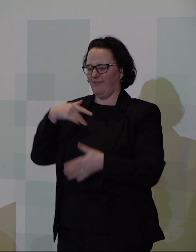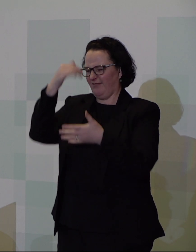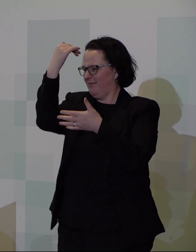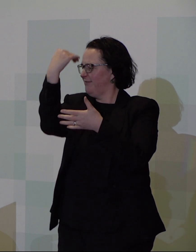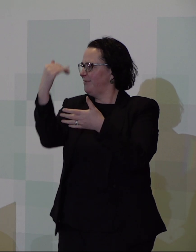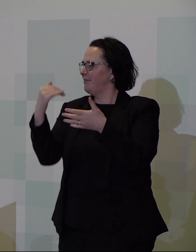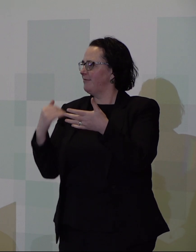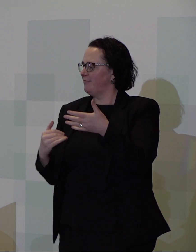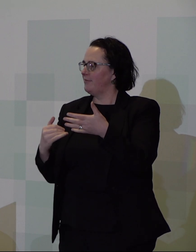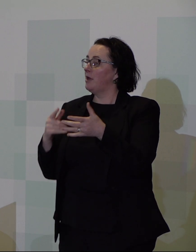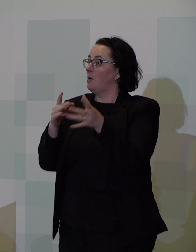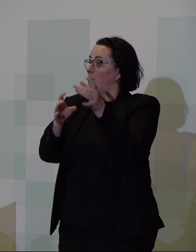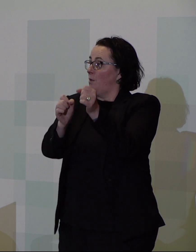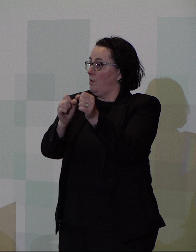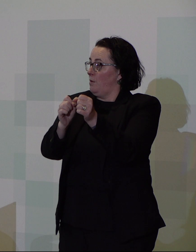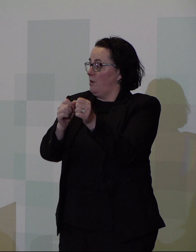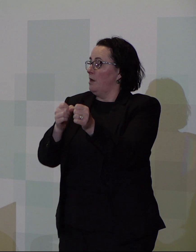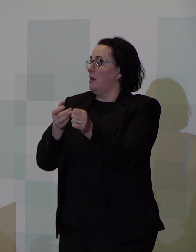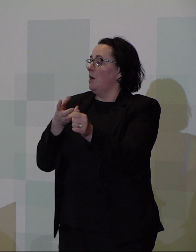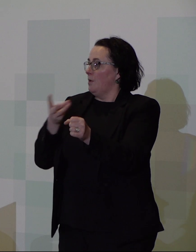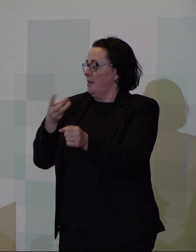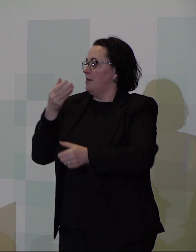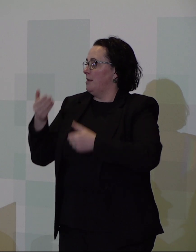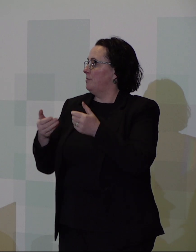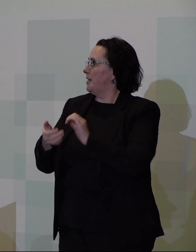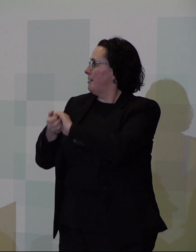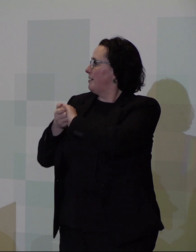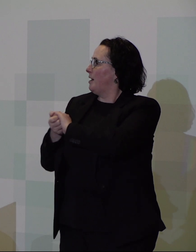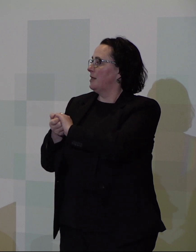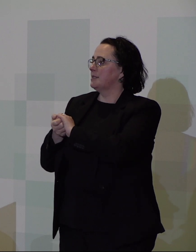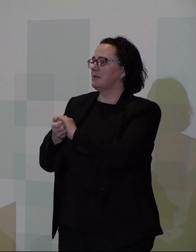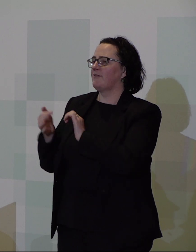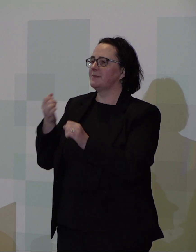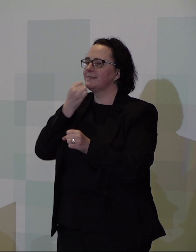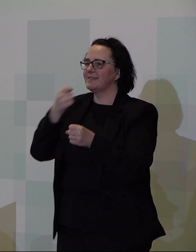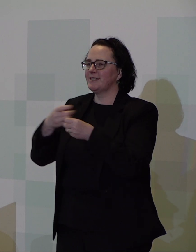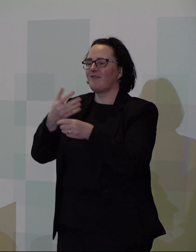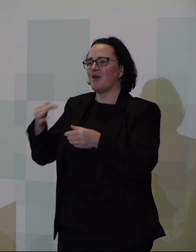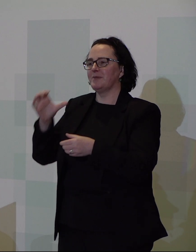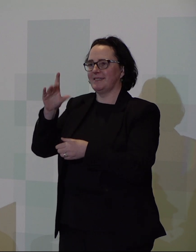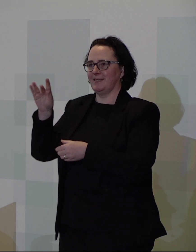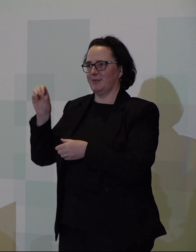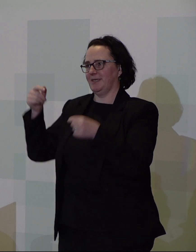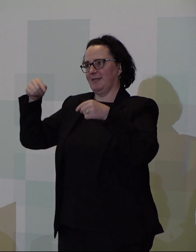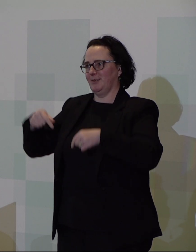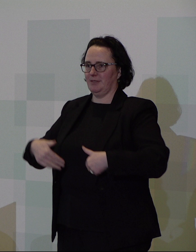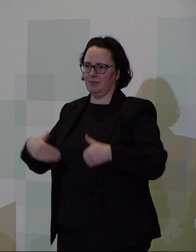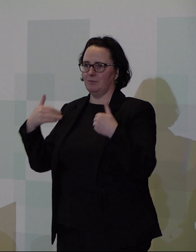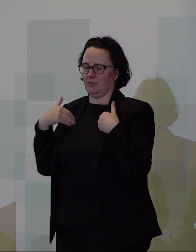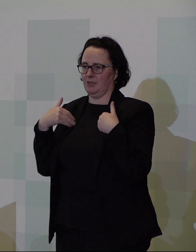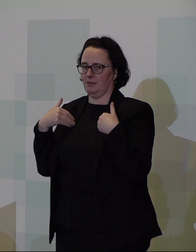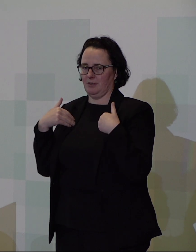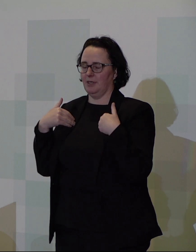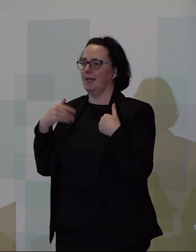start, I want to let you know that I've brought some of my colleagues who are statisticians from the Central Statistics Office with me here today, and they